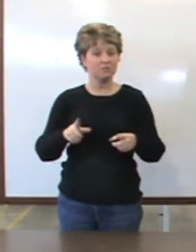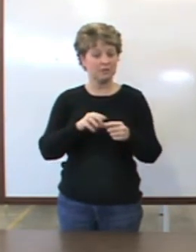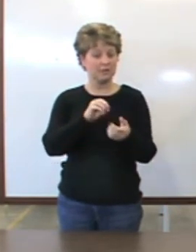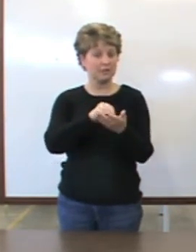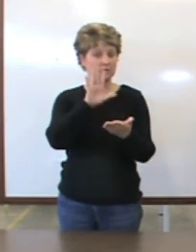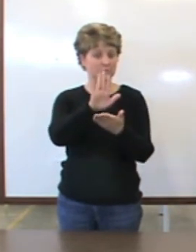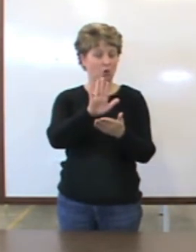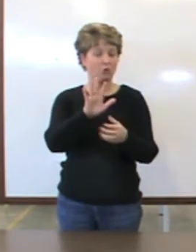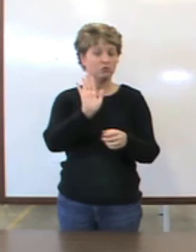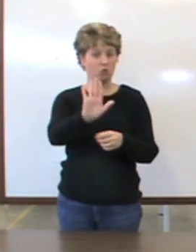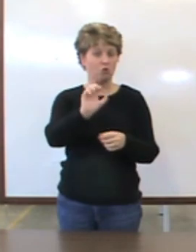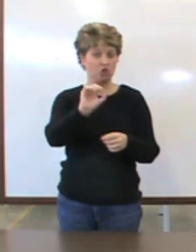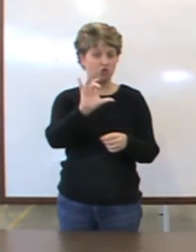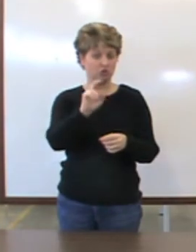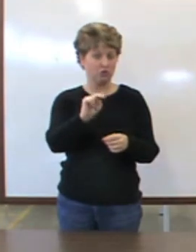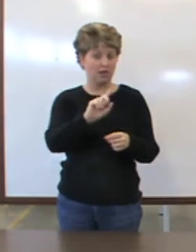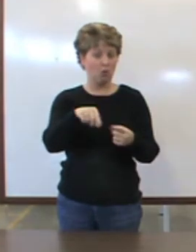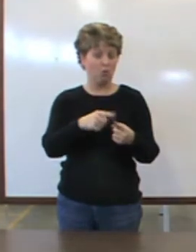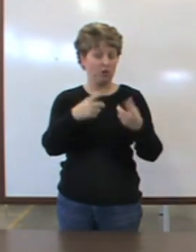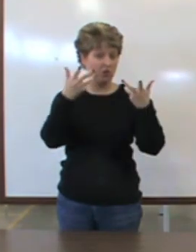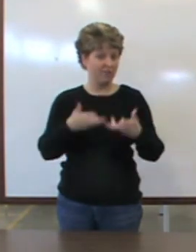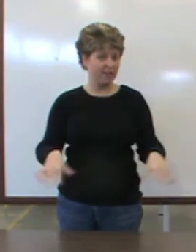your screen, and when you're finished,